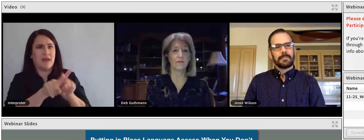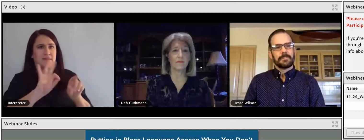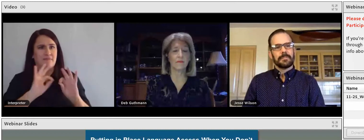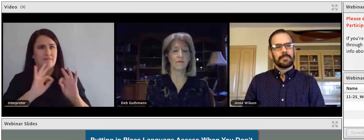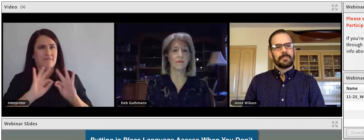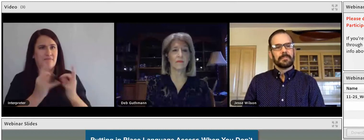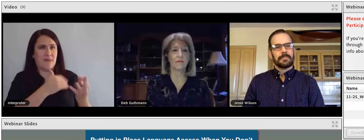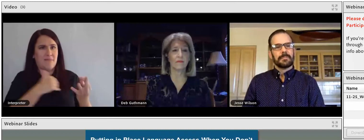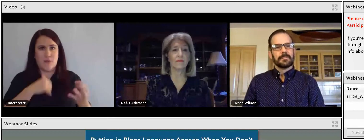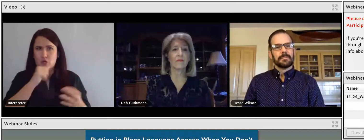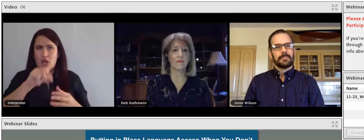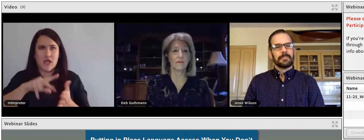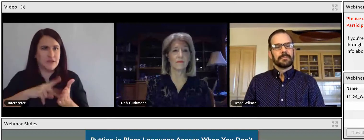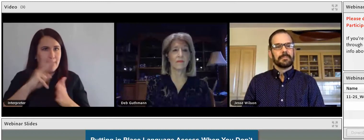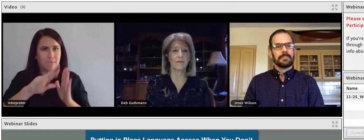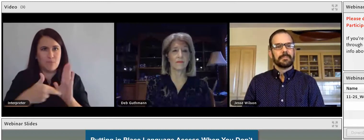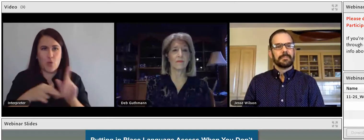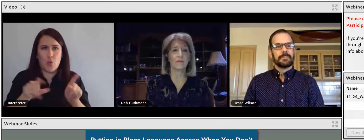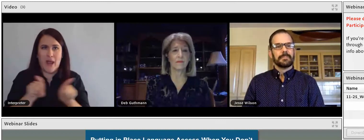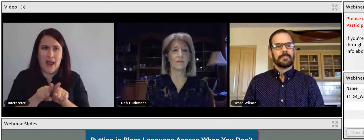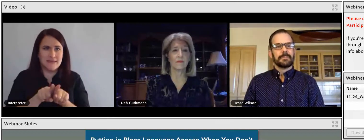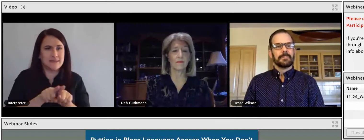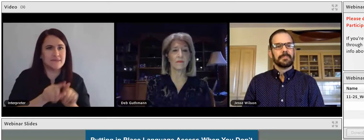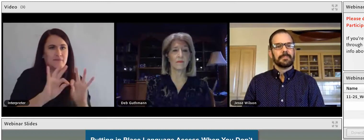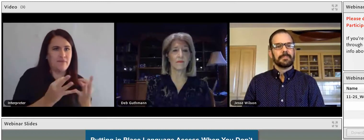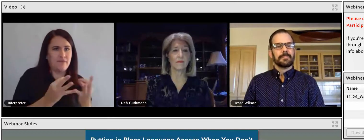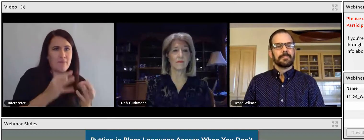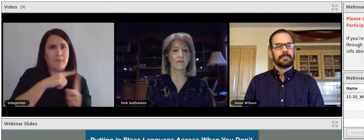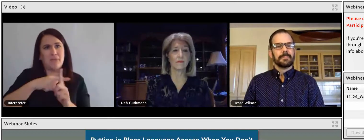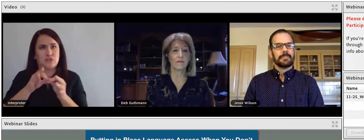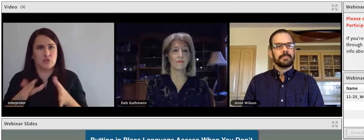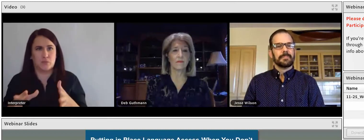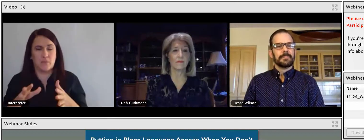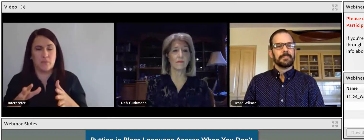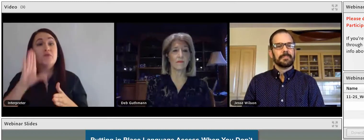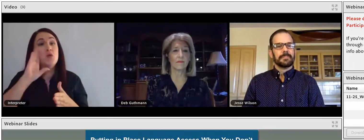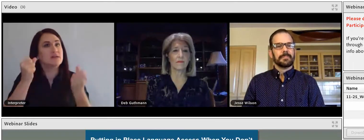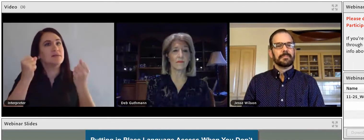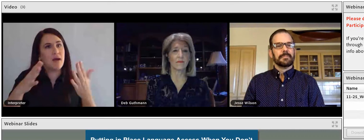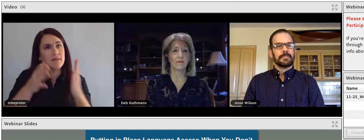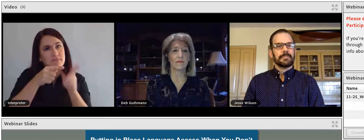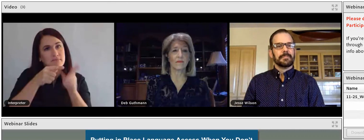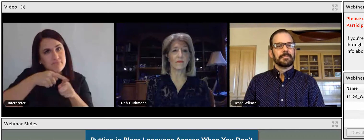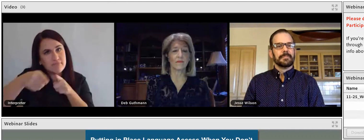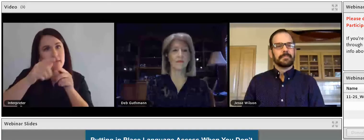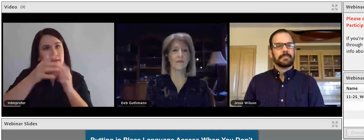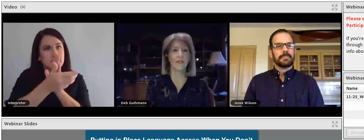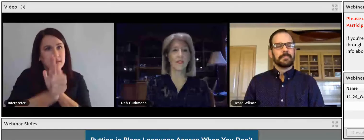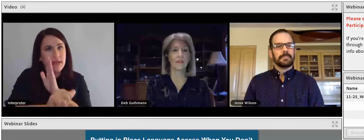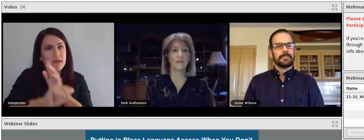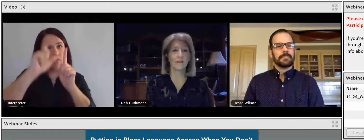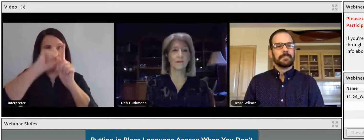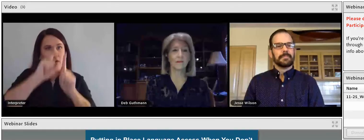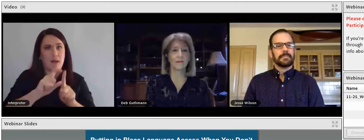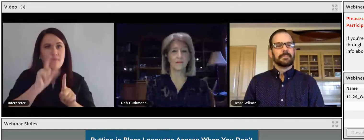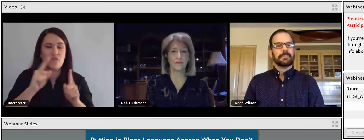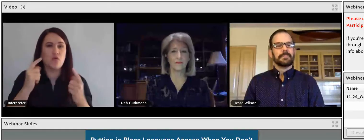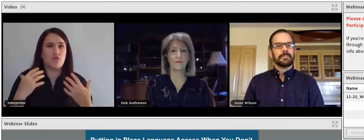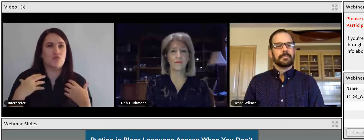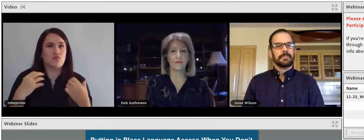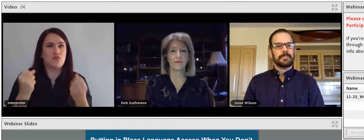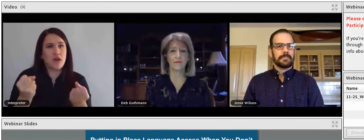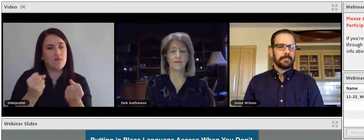and interpreter. We know that there are a lot of specialized skills and vocabulary that are needed in recovery settings, so making